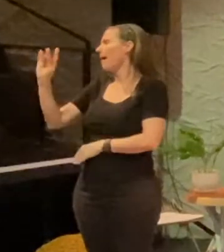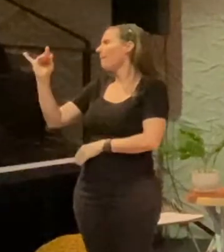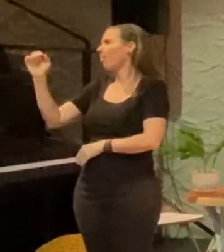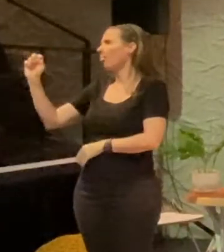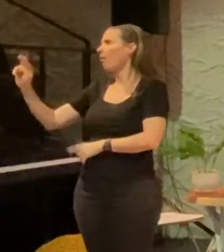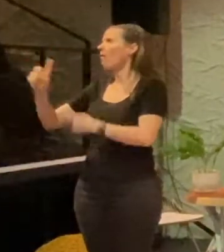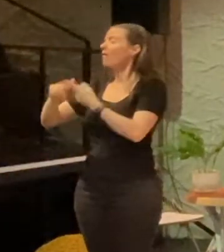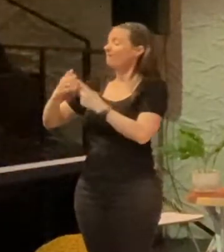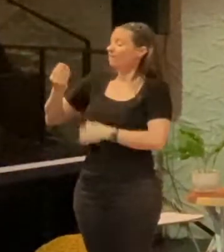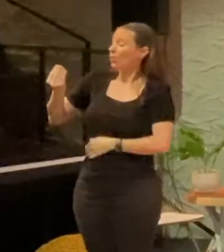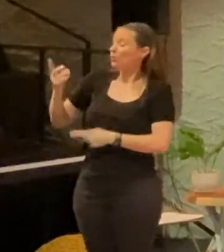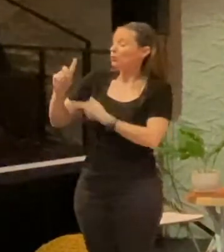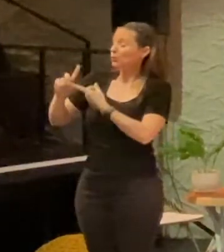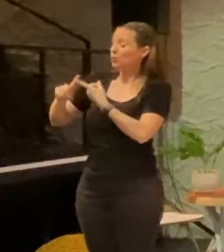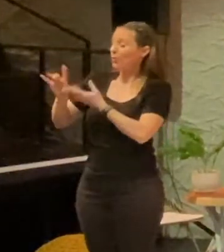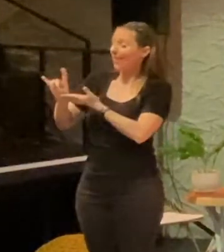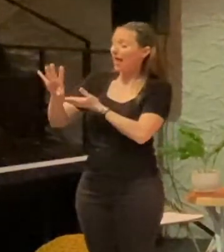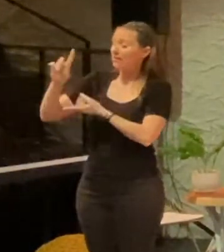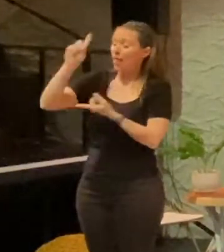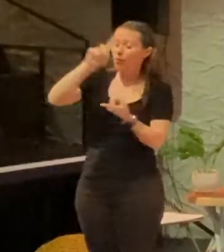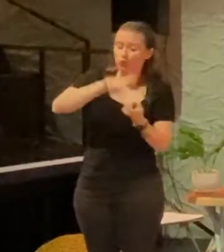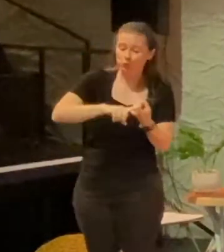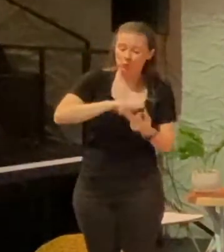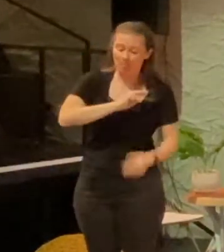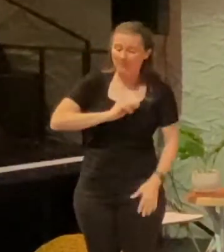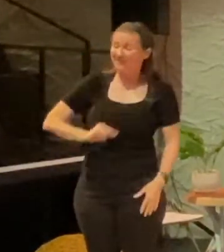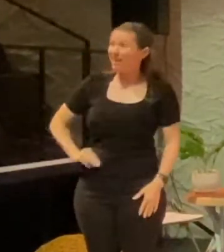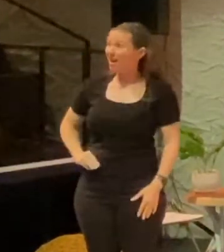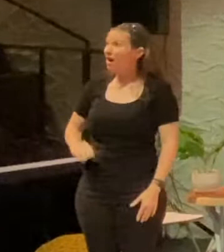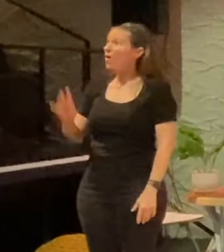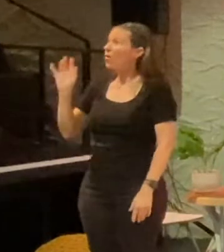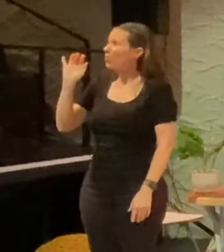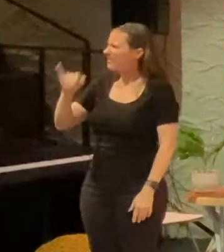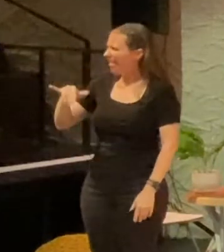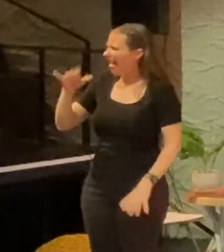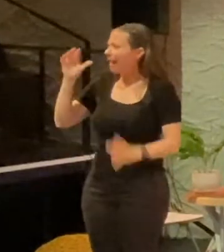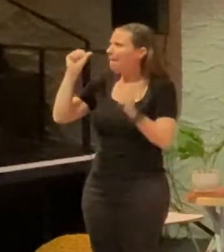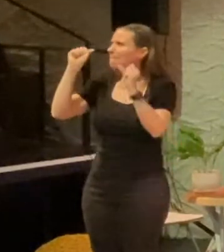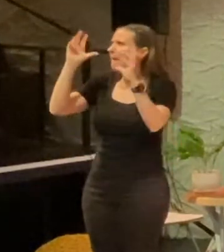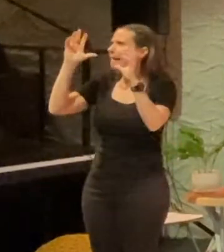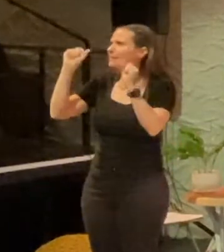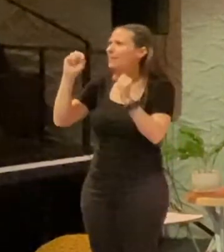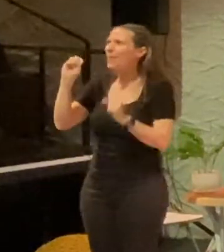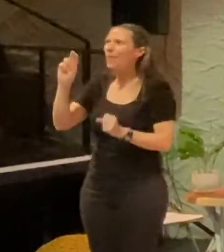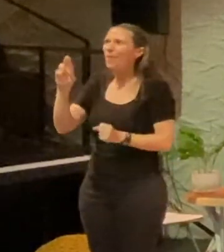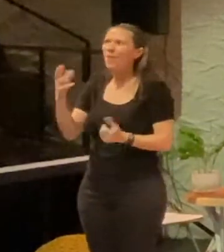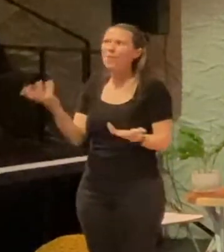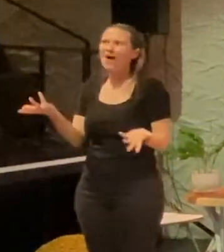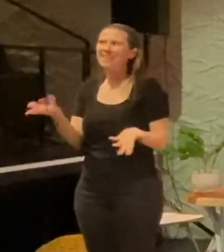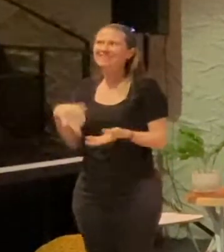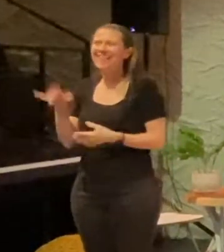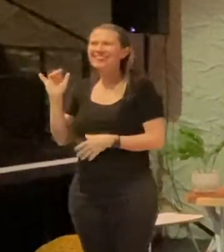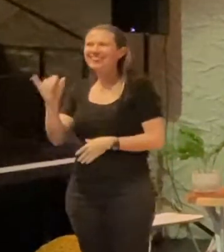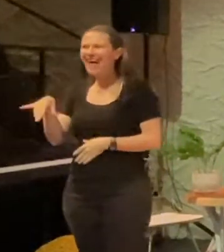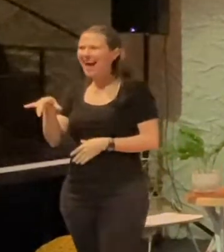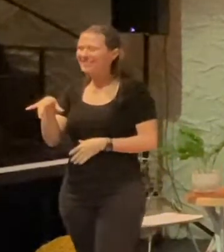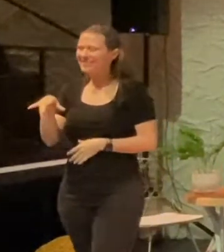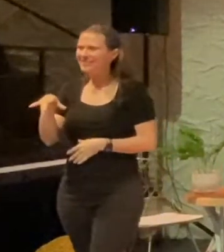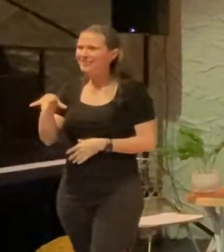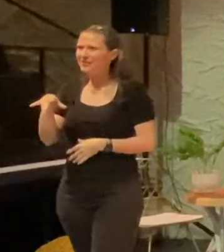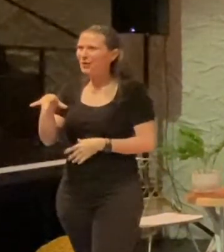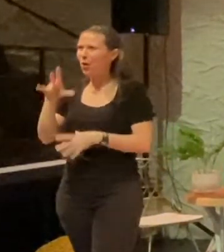14 from the exile to the Messiah. Was that amazing or what? Was that not